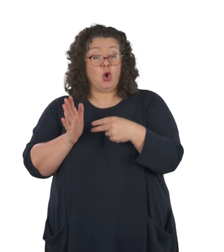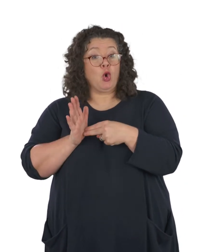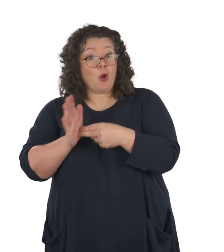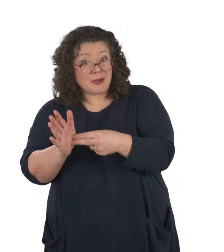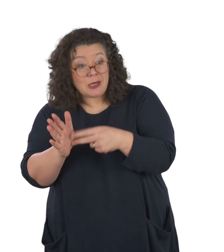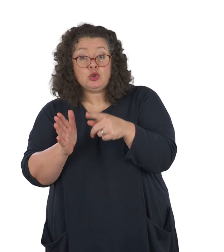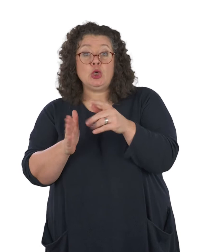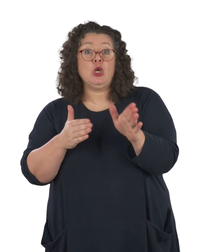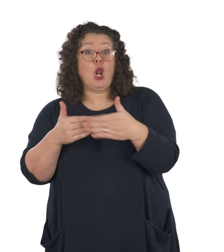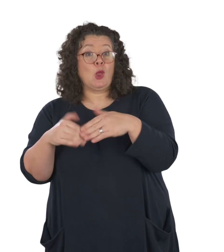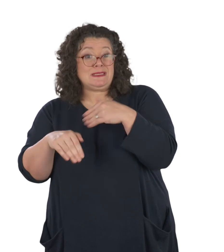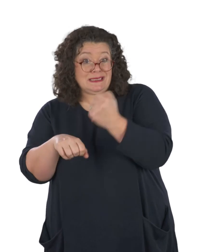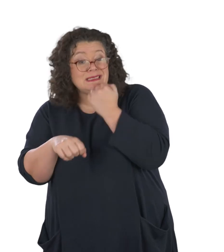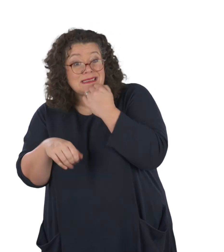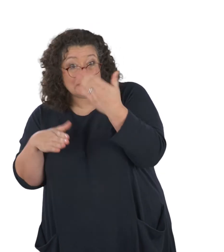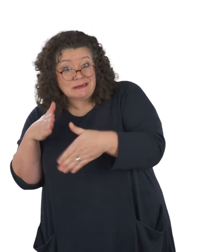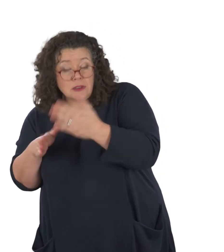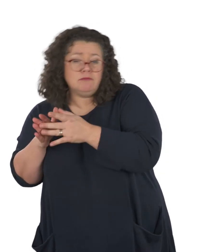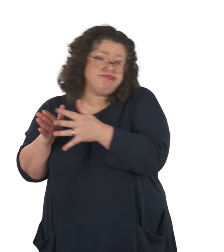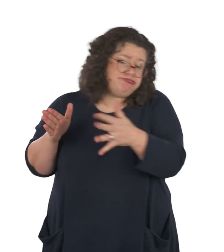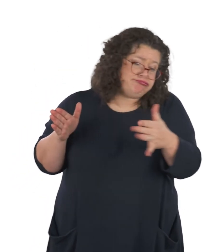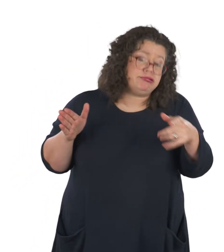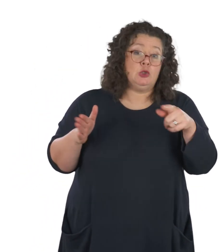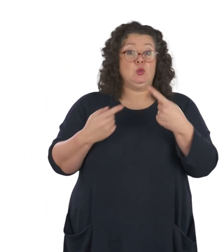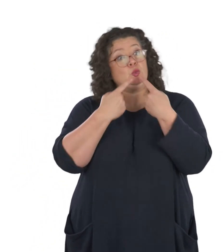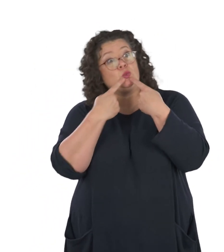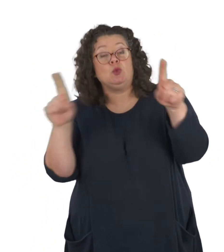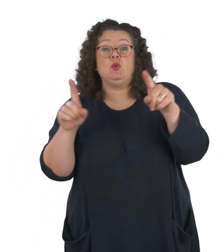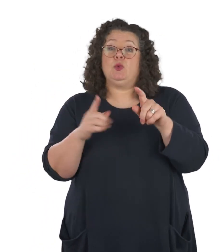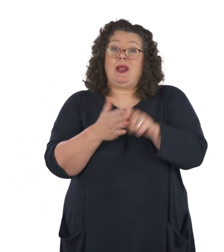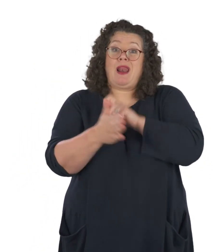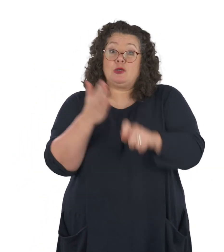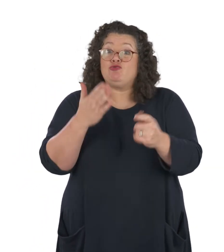nominations all the way to the declaration of the election result.